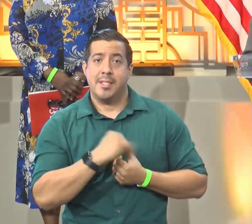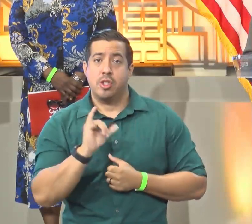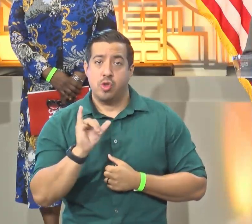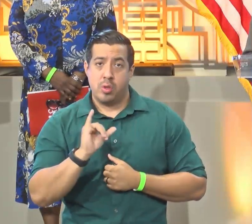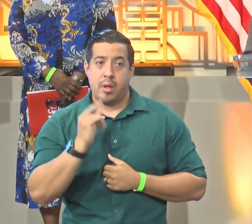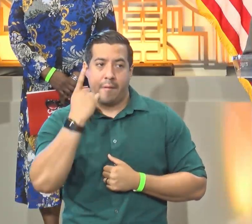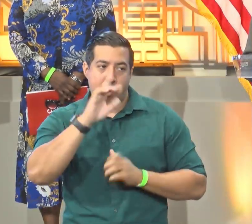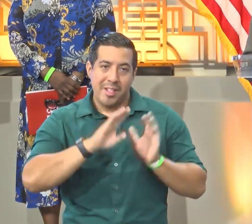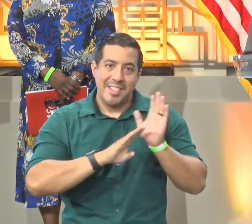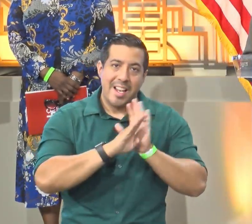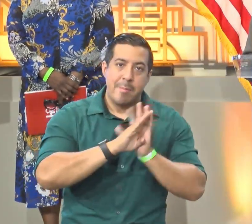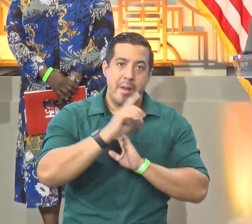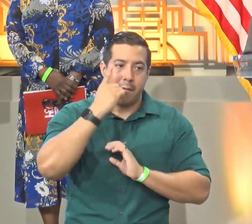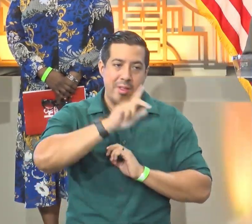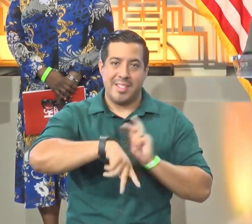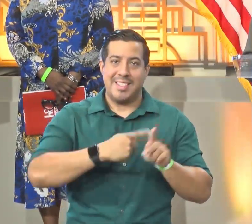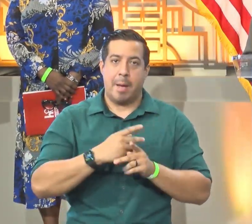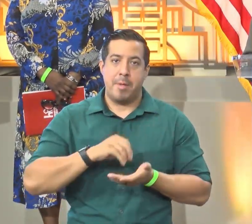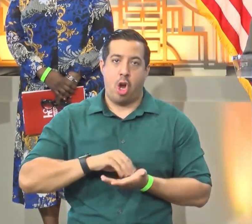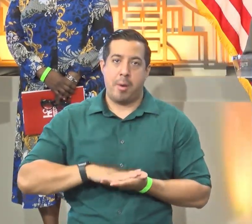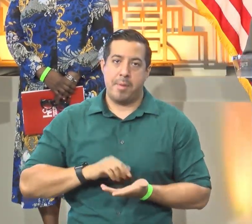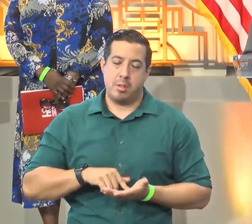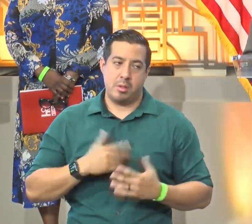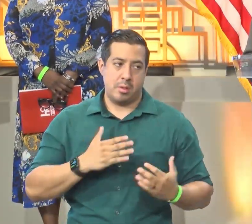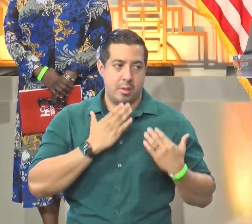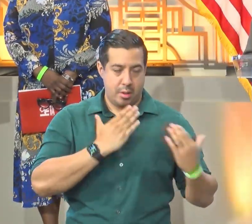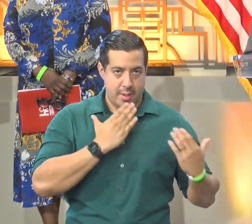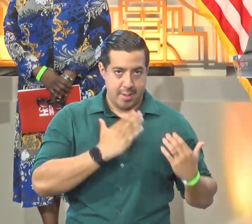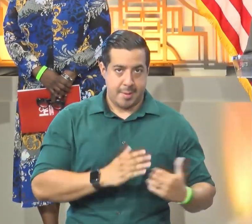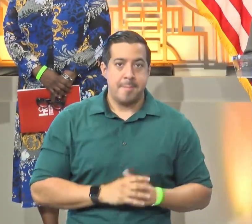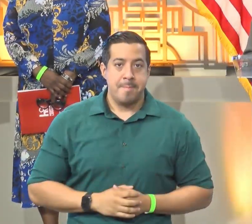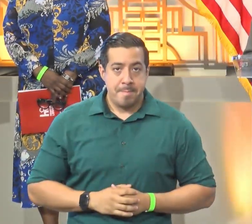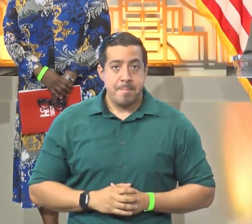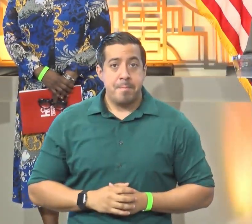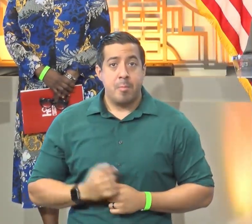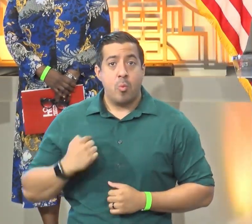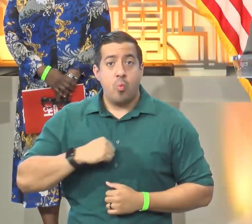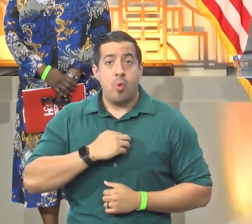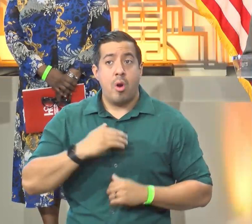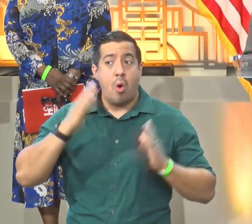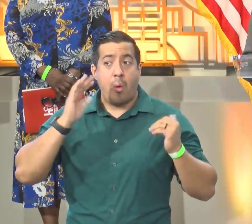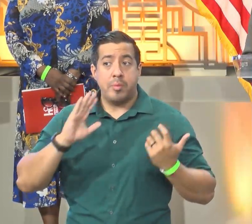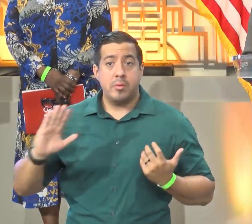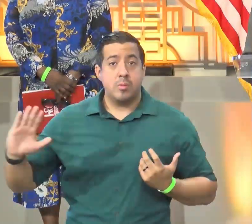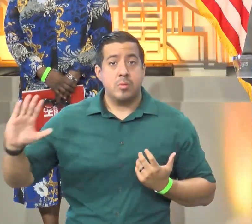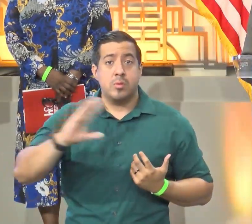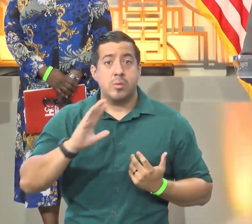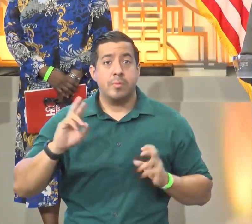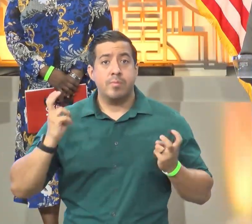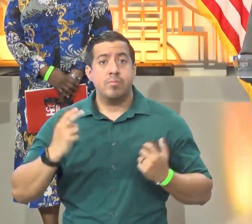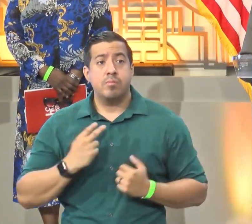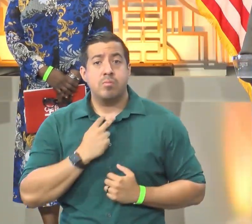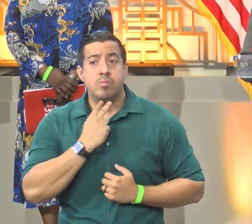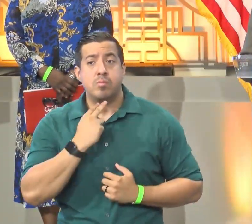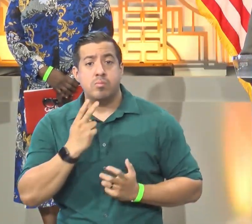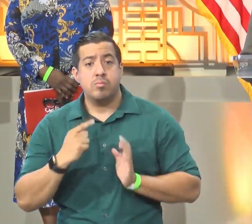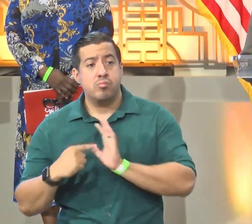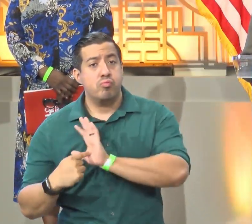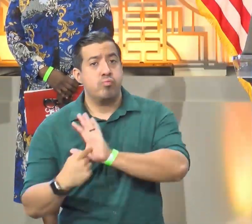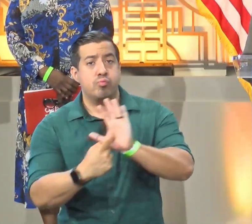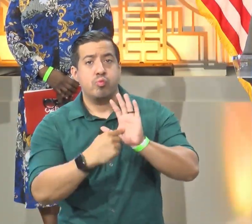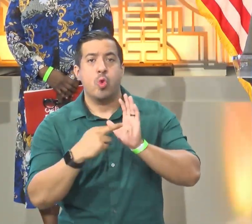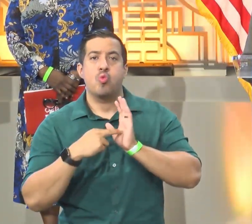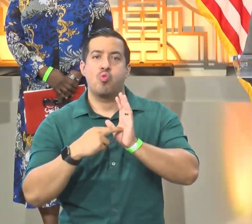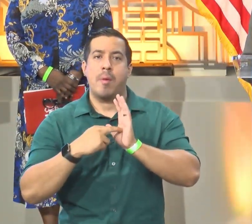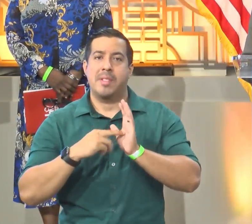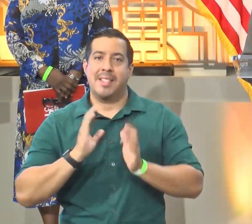in the development of this document. We hope your voices are fairly represented in